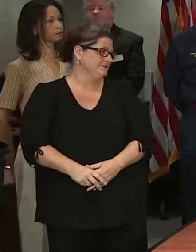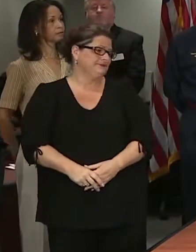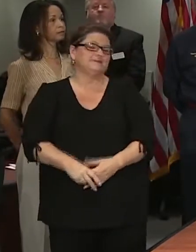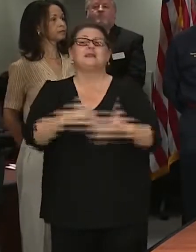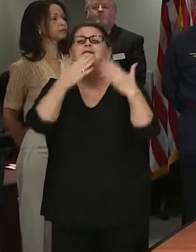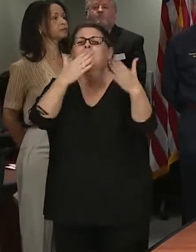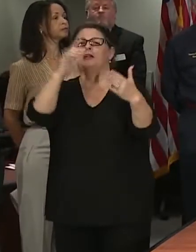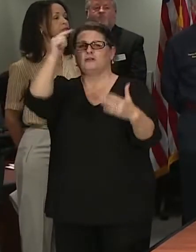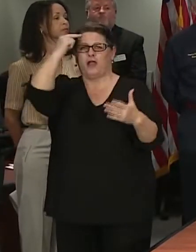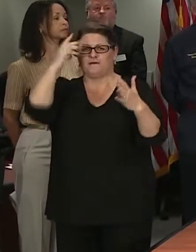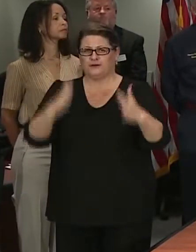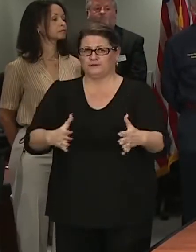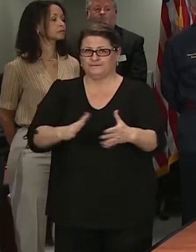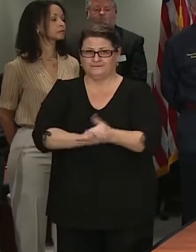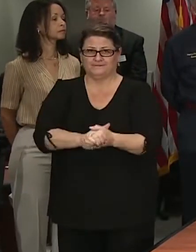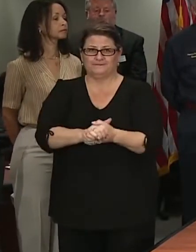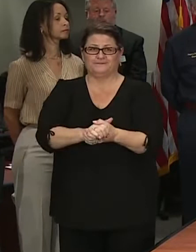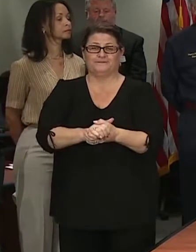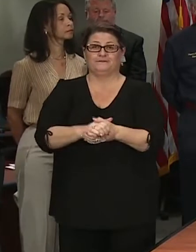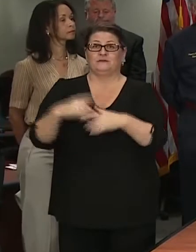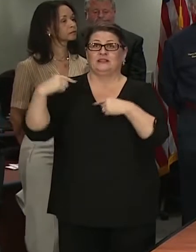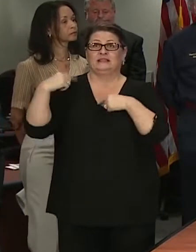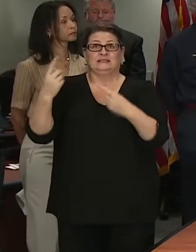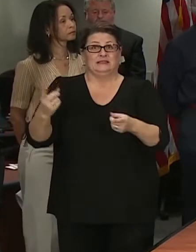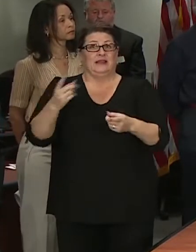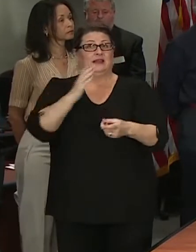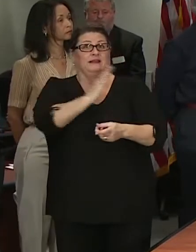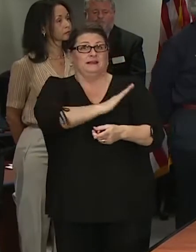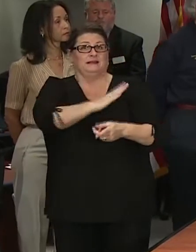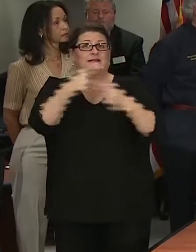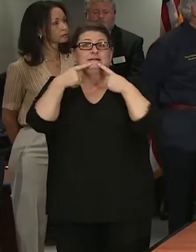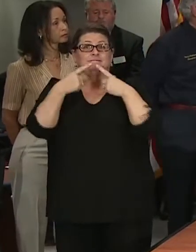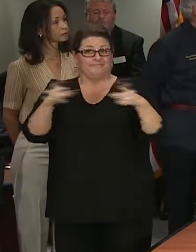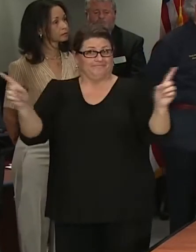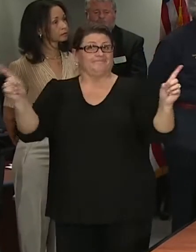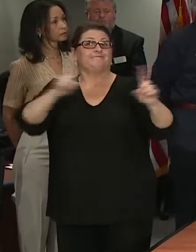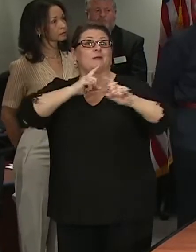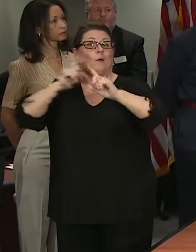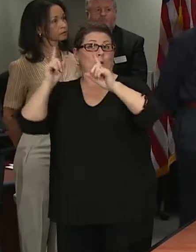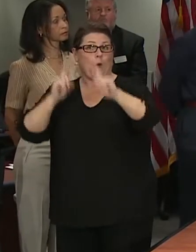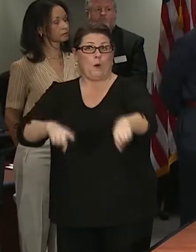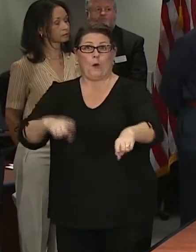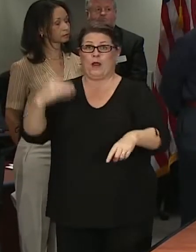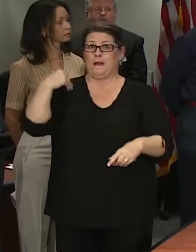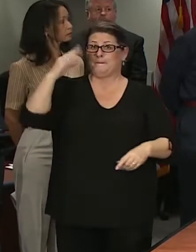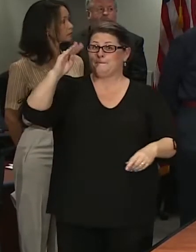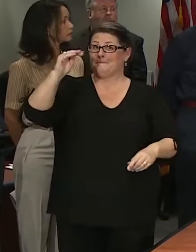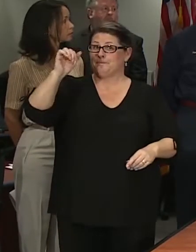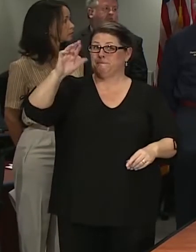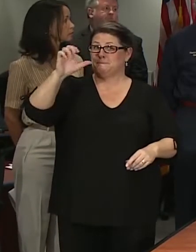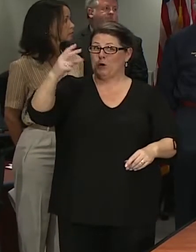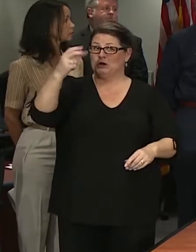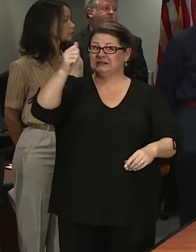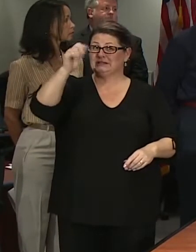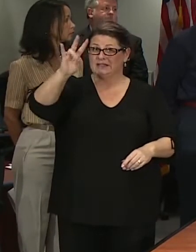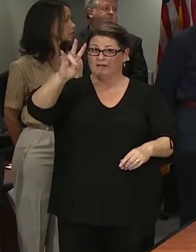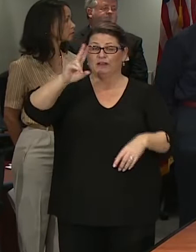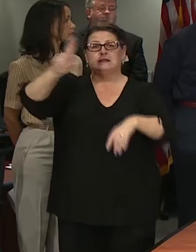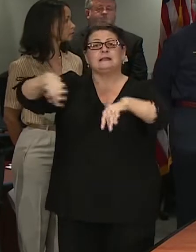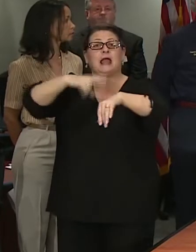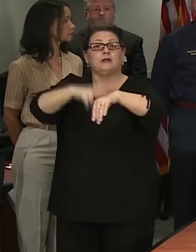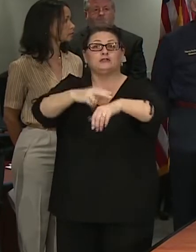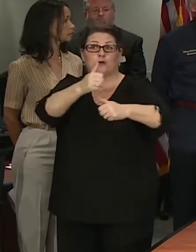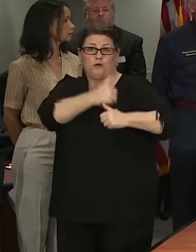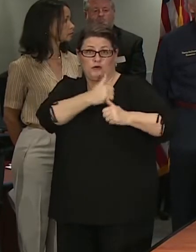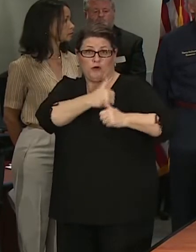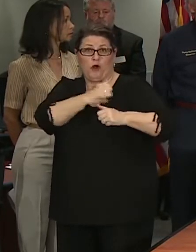Thank you, Governor. Since the announcement of the Governor McMaster's executive order issued on March the 17th, the South Carolina National Guard has